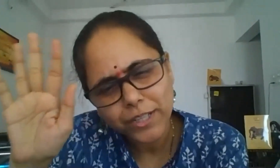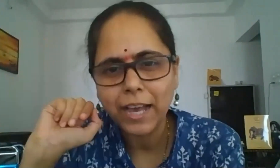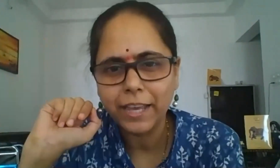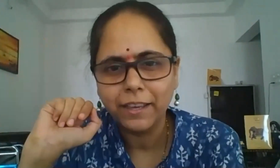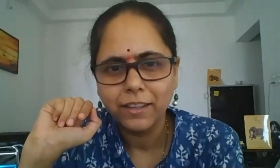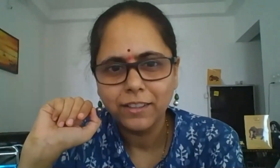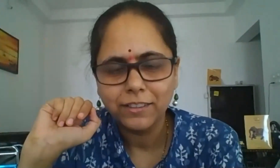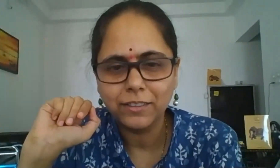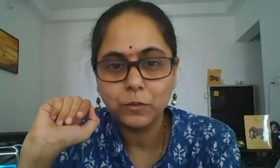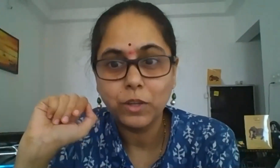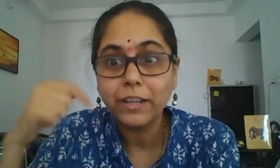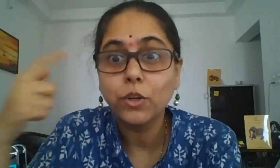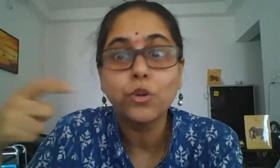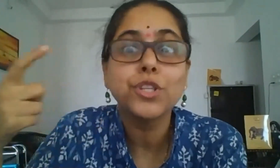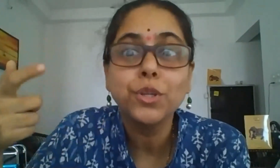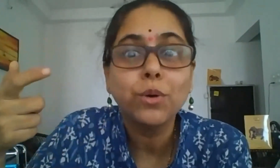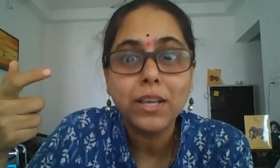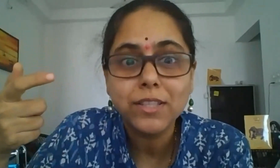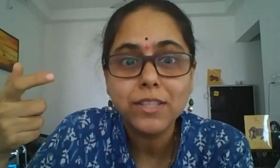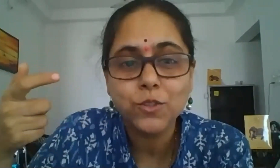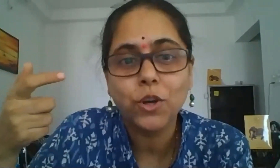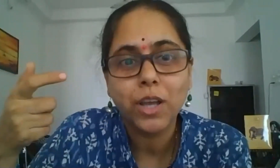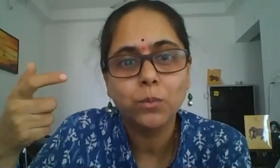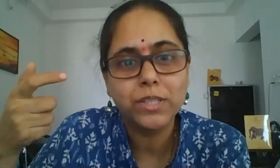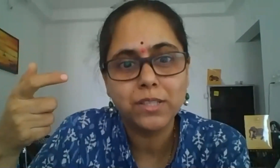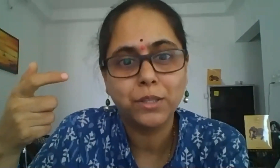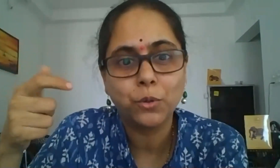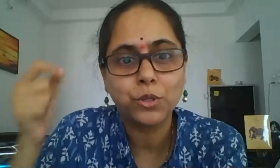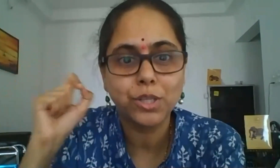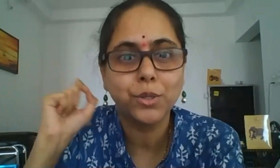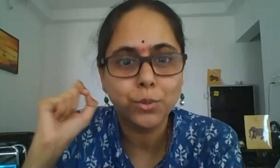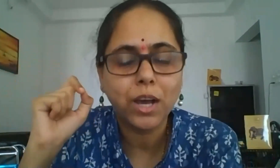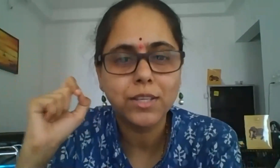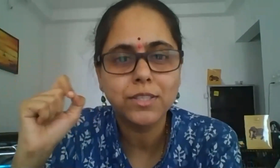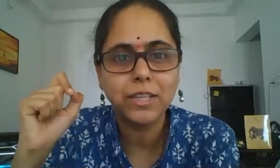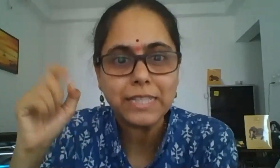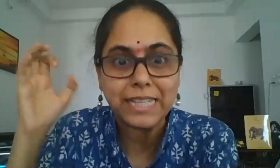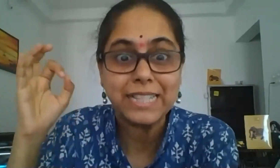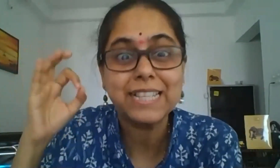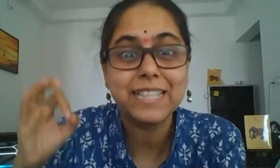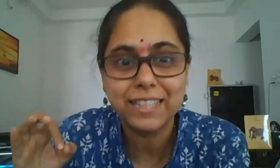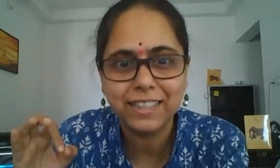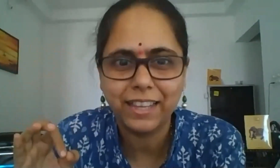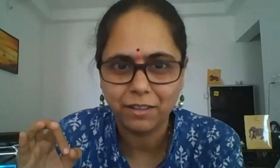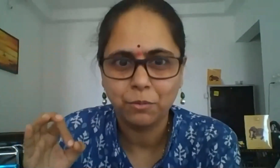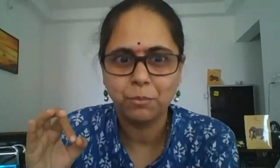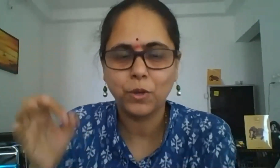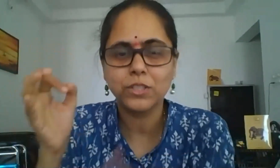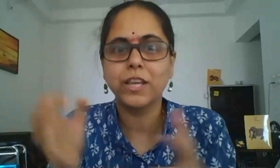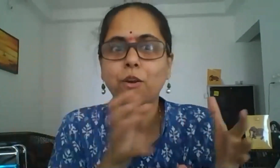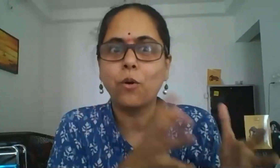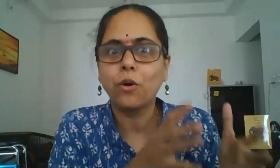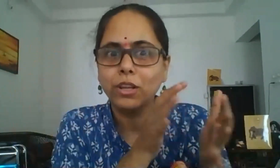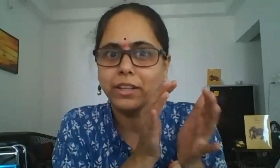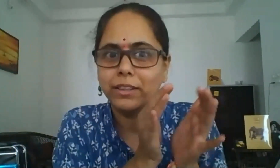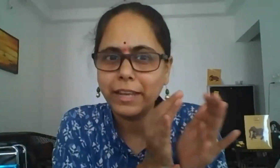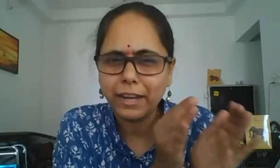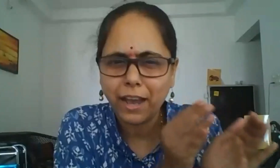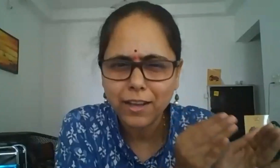hi? And the question you ask is not how is he. The question you ask is he still there? Because they are all in their last